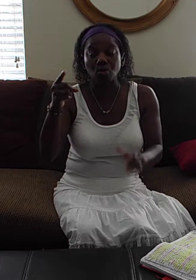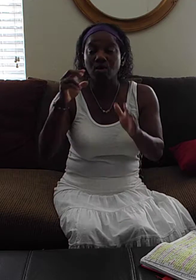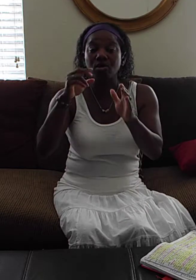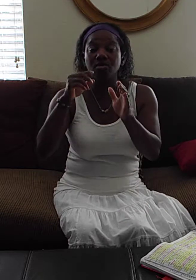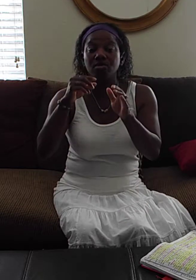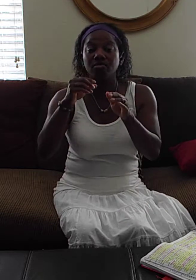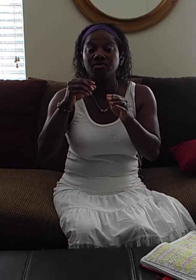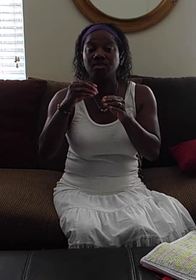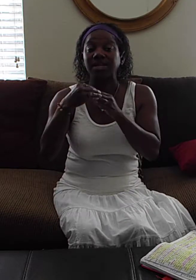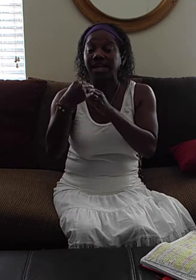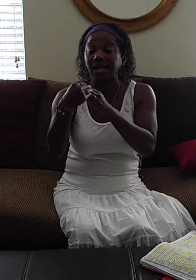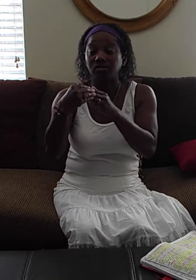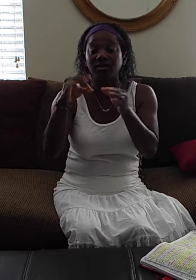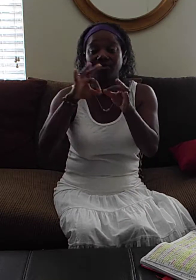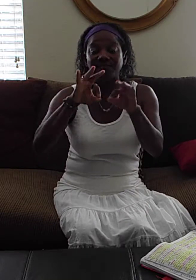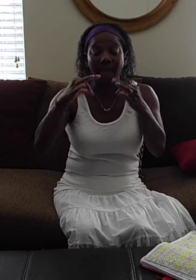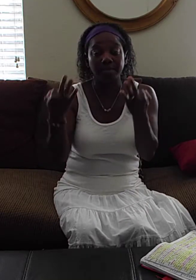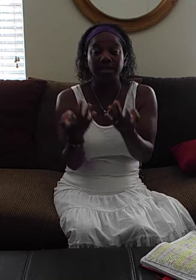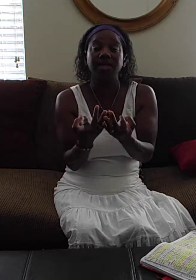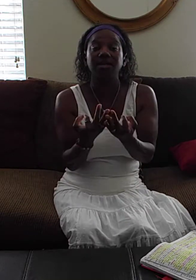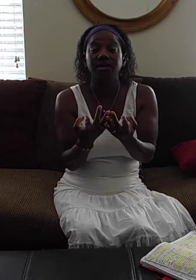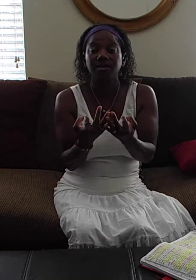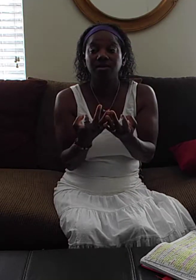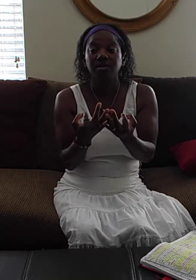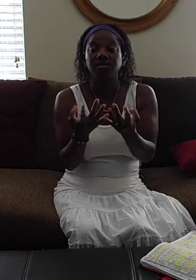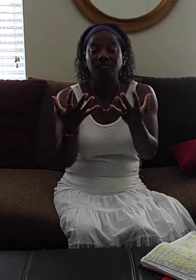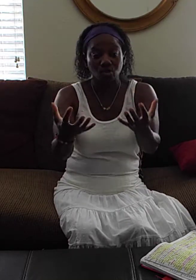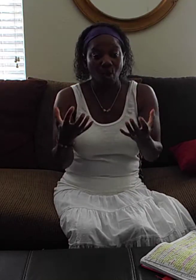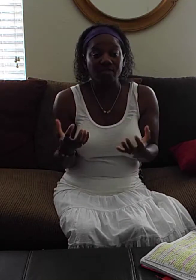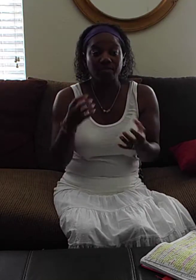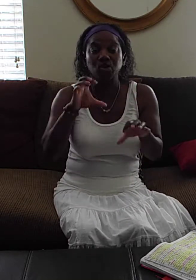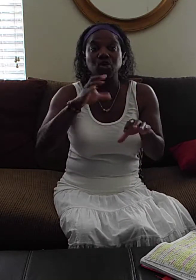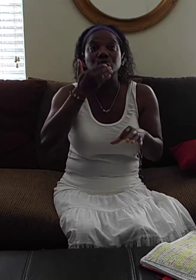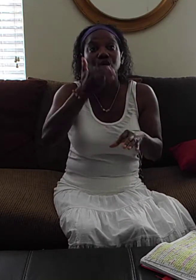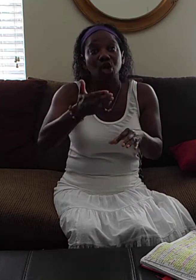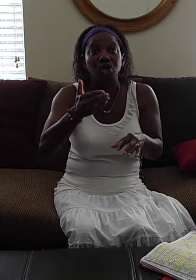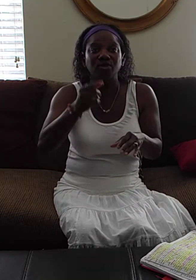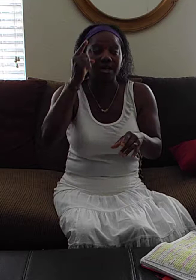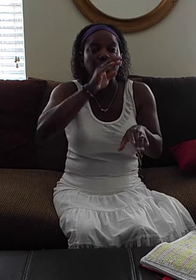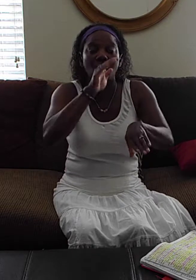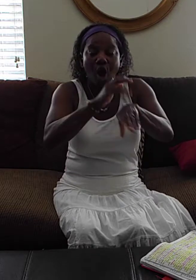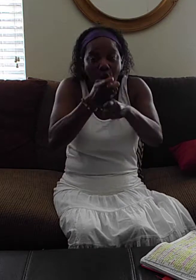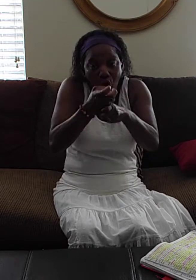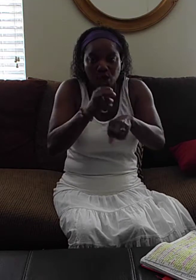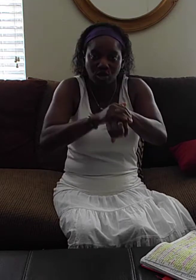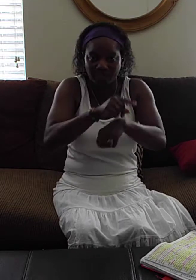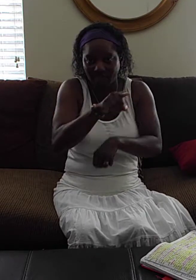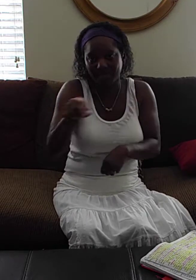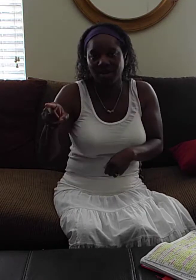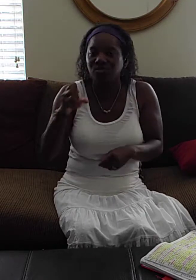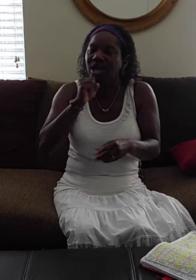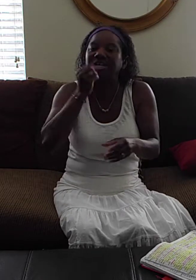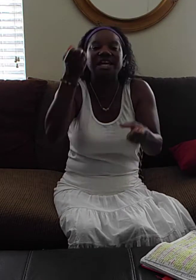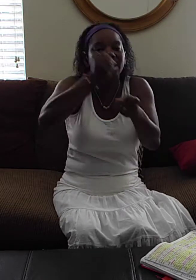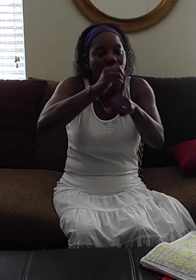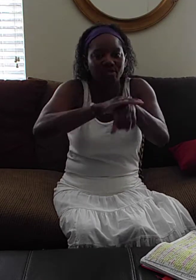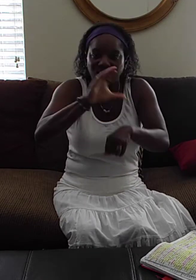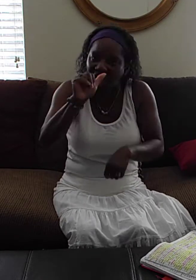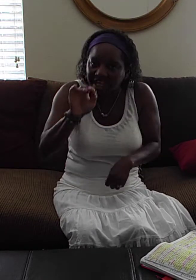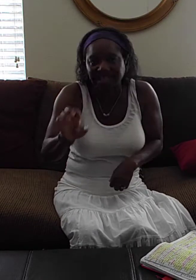are the leader of the family. So if you want them to do good, you got to be hard on them. You got to get on their cases.